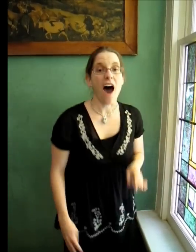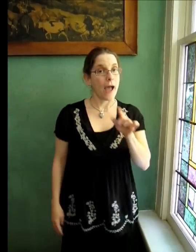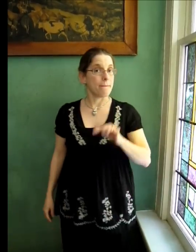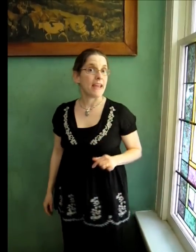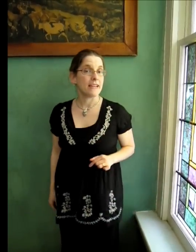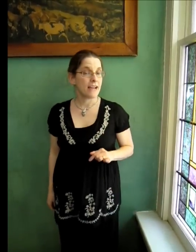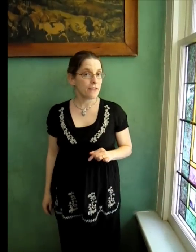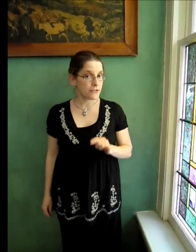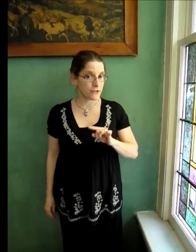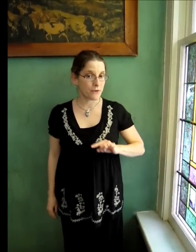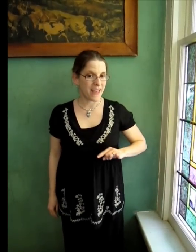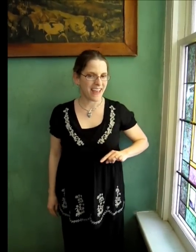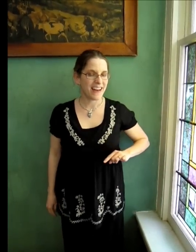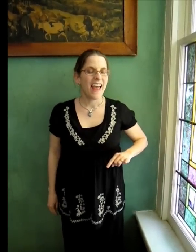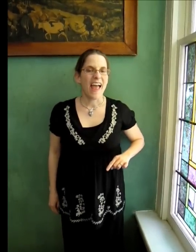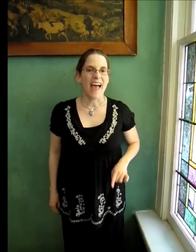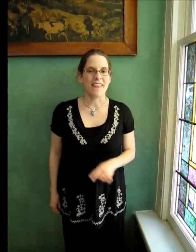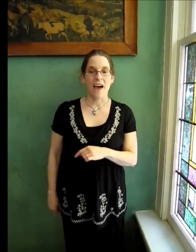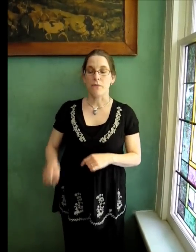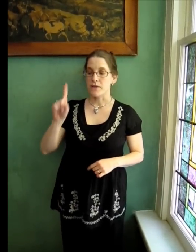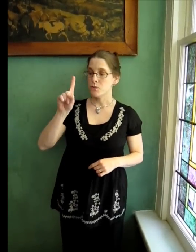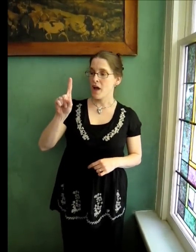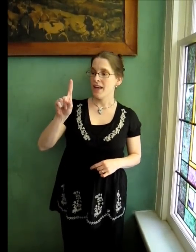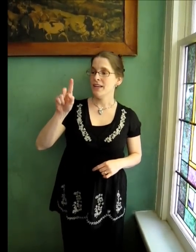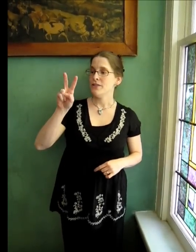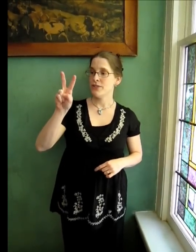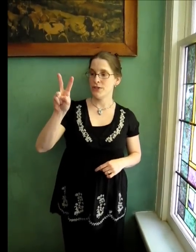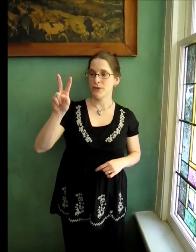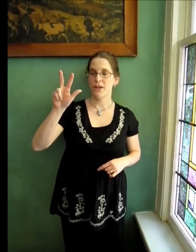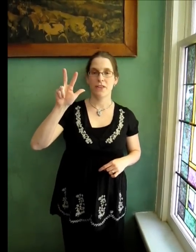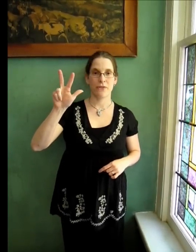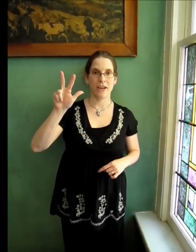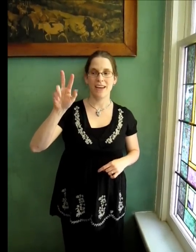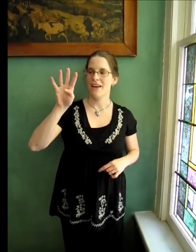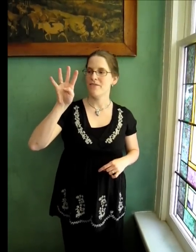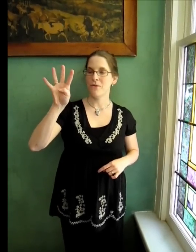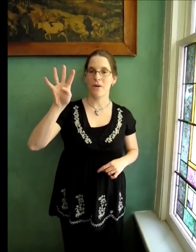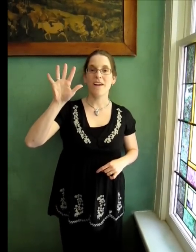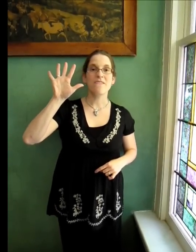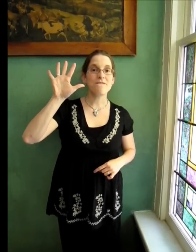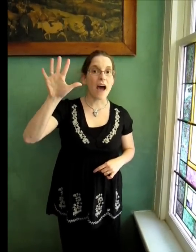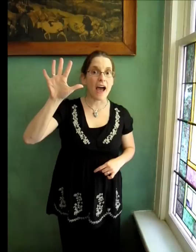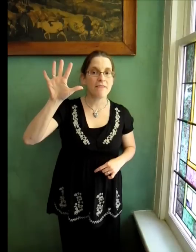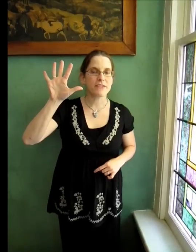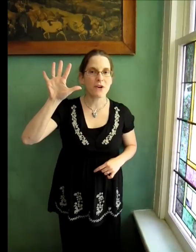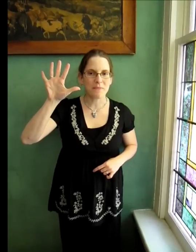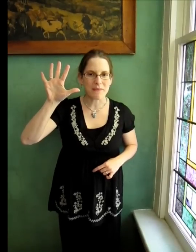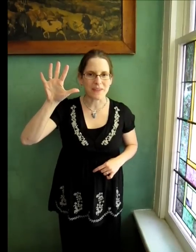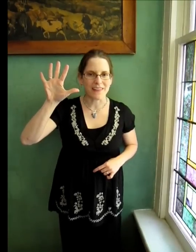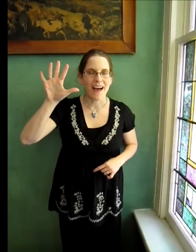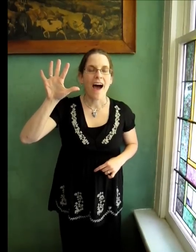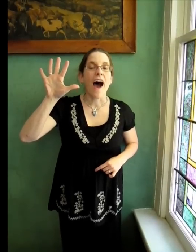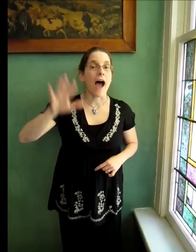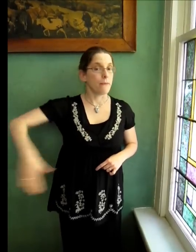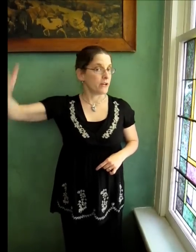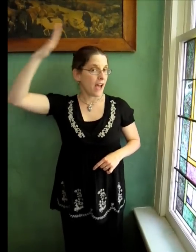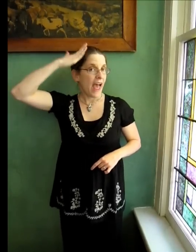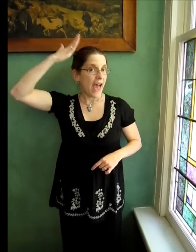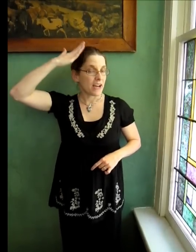I made another snowman, and that was 1, 2, 3, 4, 5 snow people. I put a hat